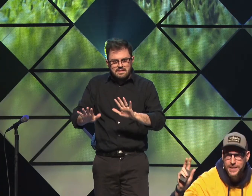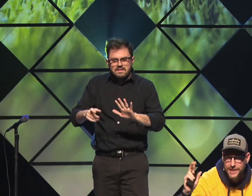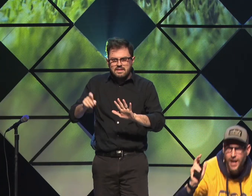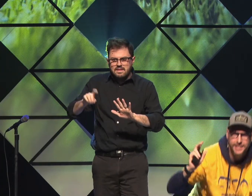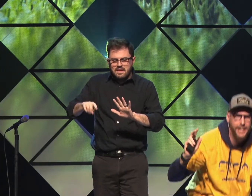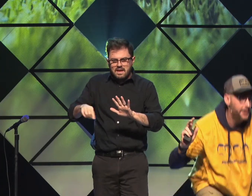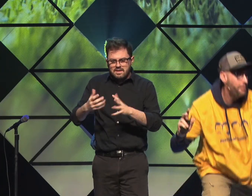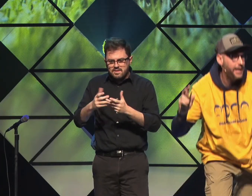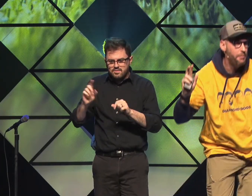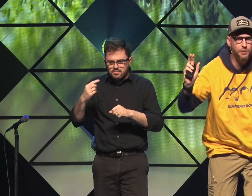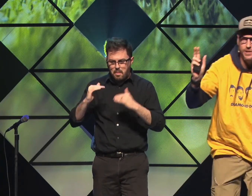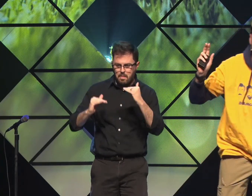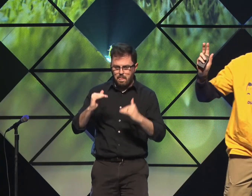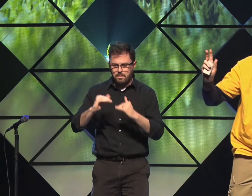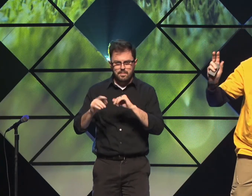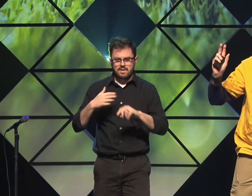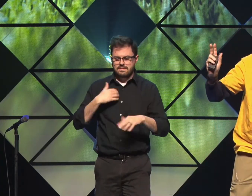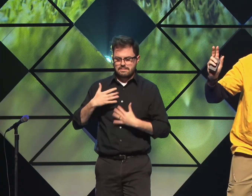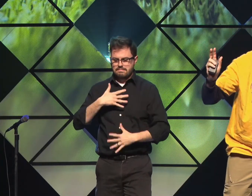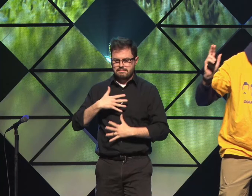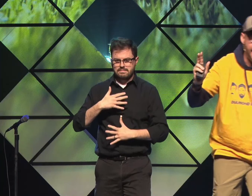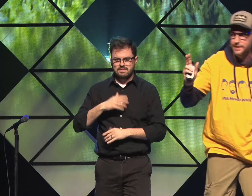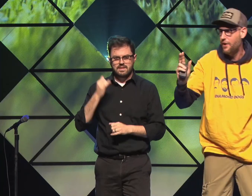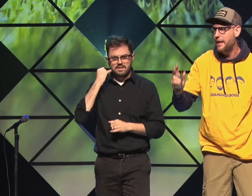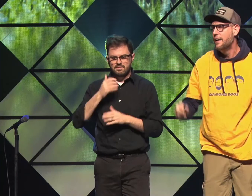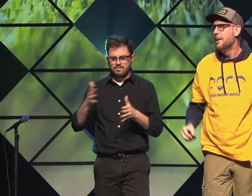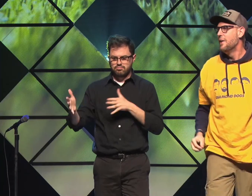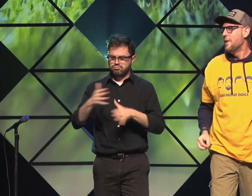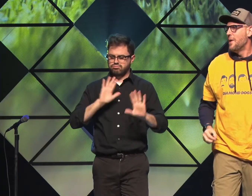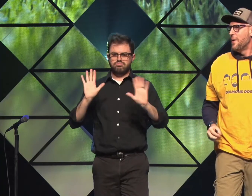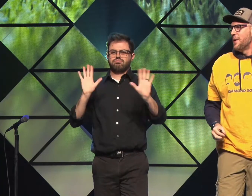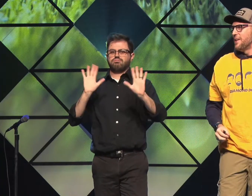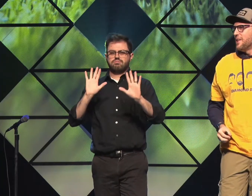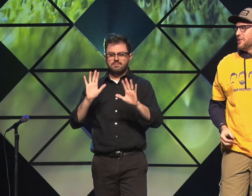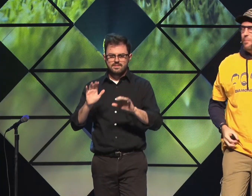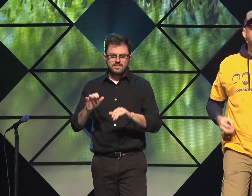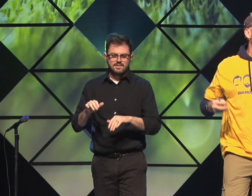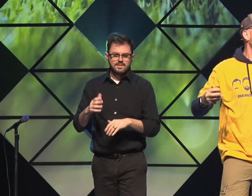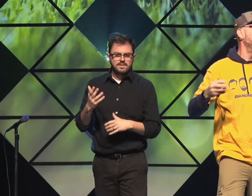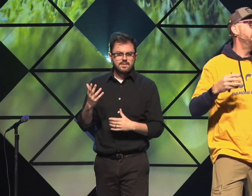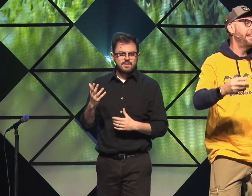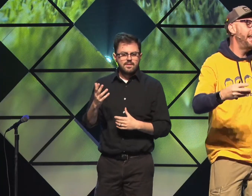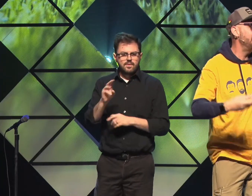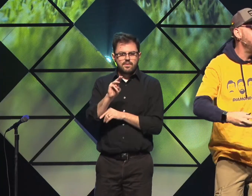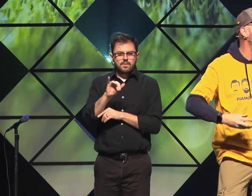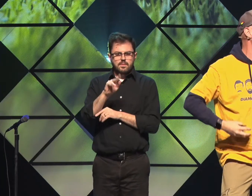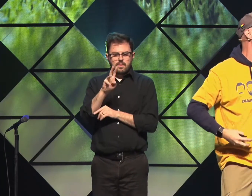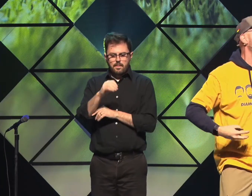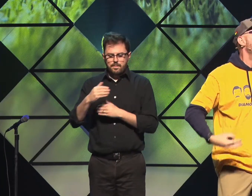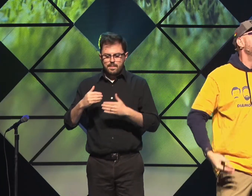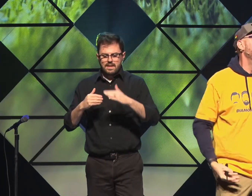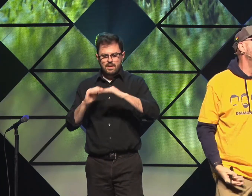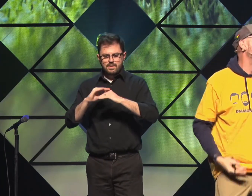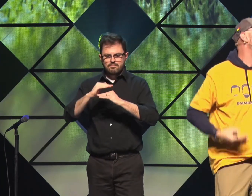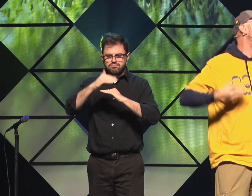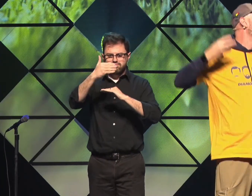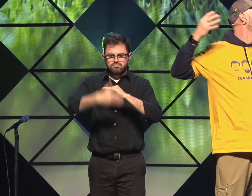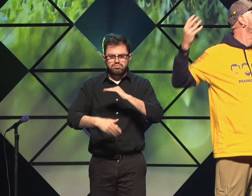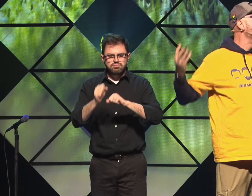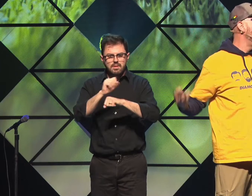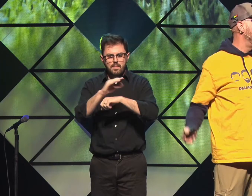3 points of contact here, Mike. I'm over 6 feet, and there's wind. Relax, all right? So Mike gets up to that edge, and he feels this sense